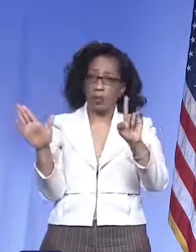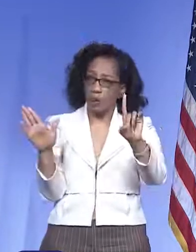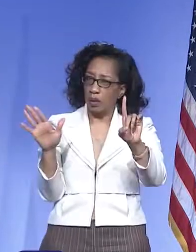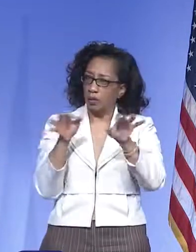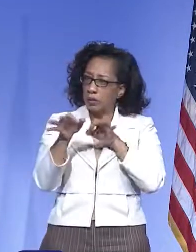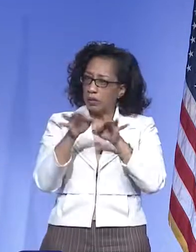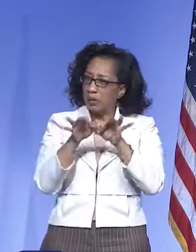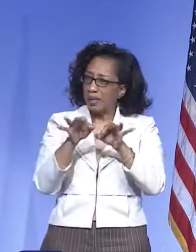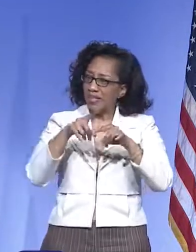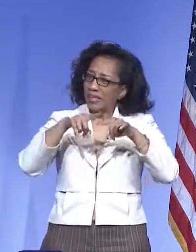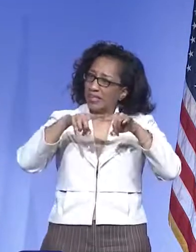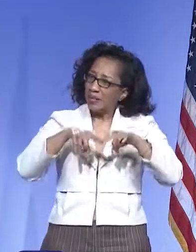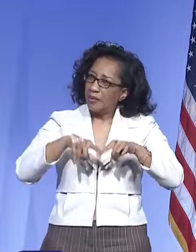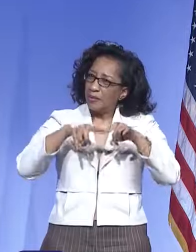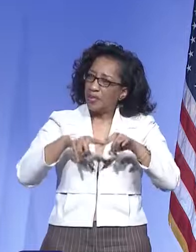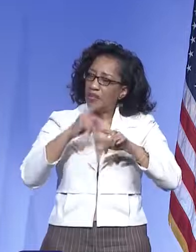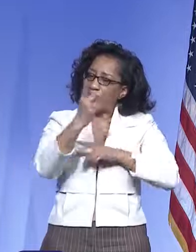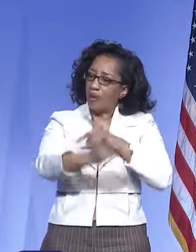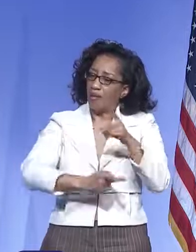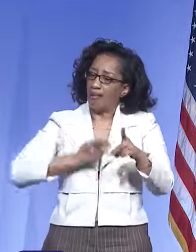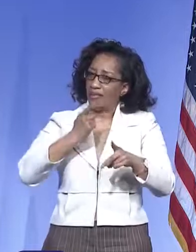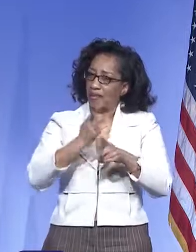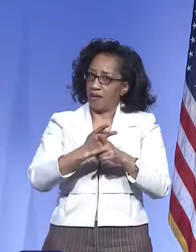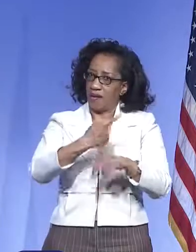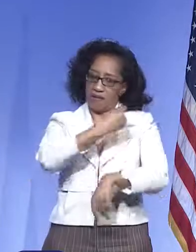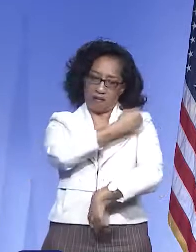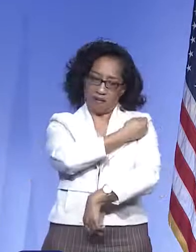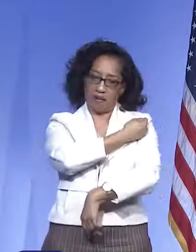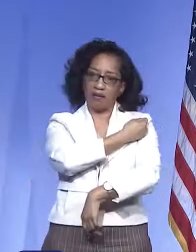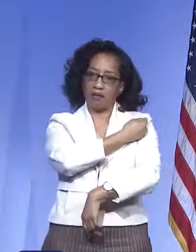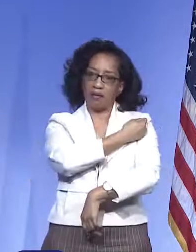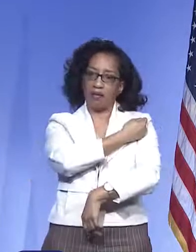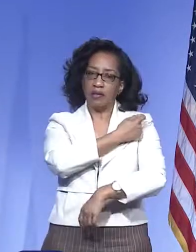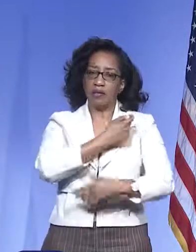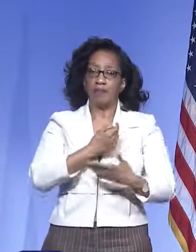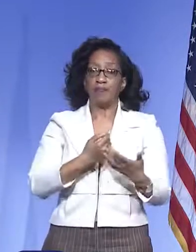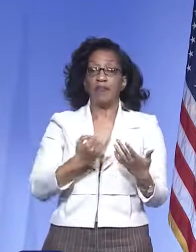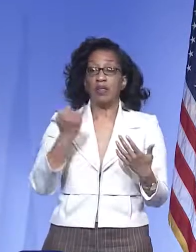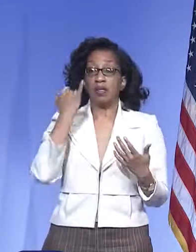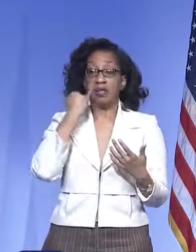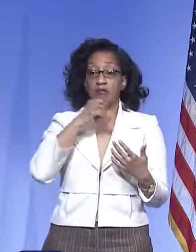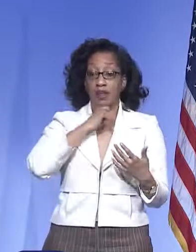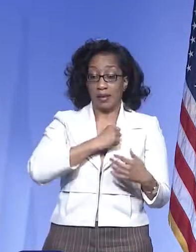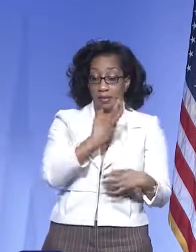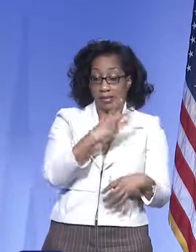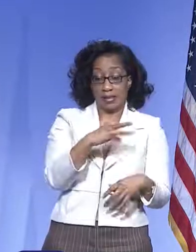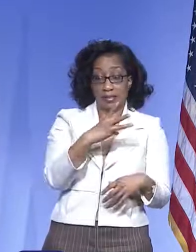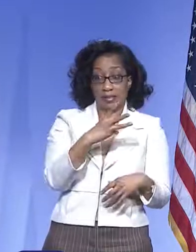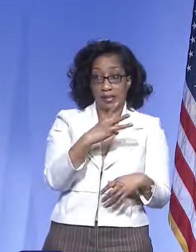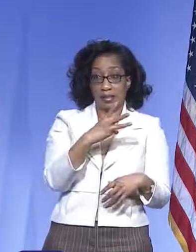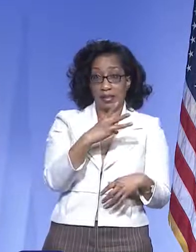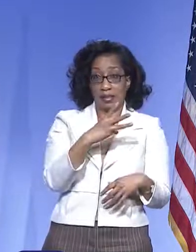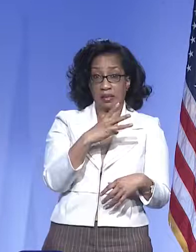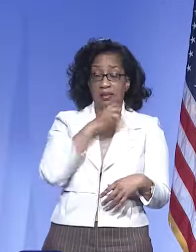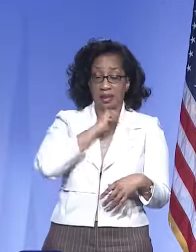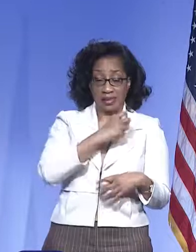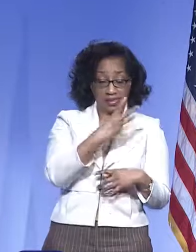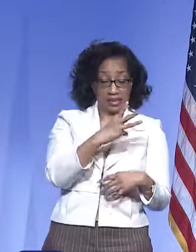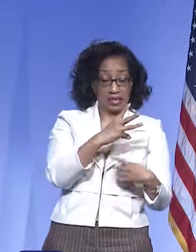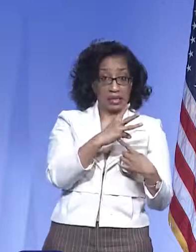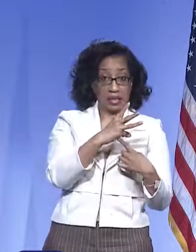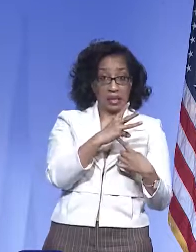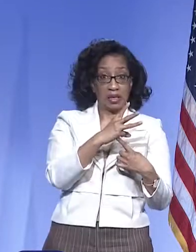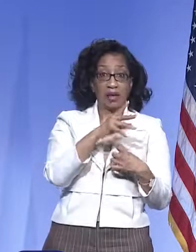It depends on the type of vaccine you receive is the age limit. So if you are 16 and up, for 16-year-olds, they can receive